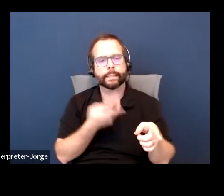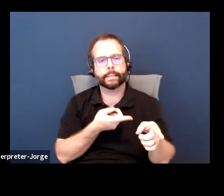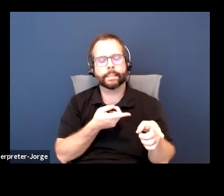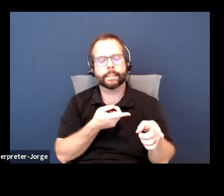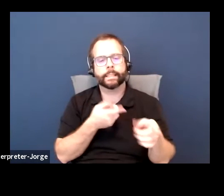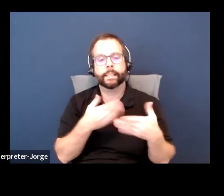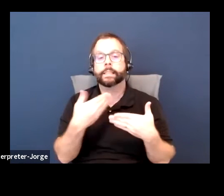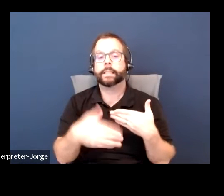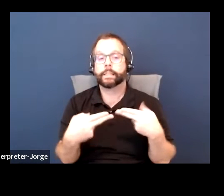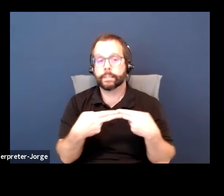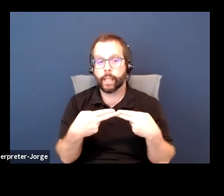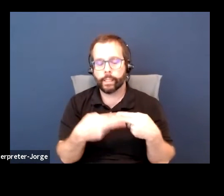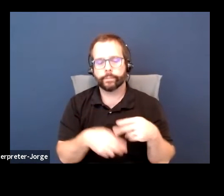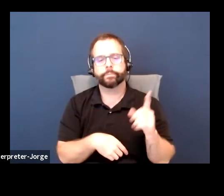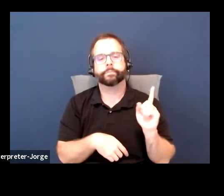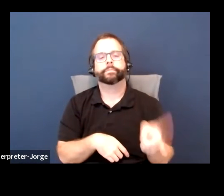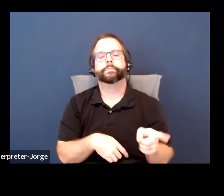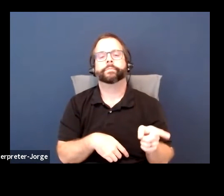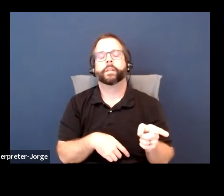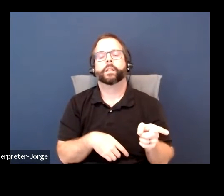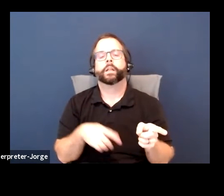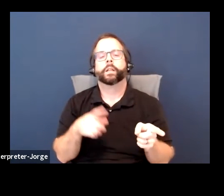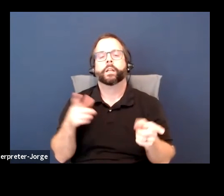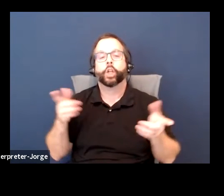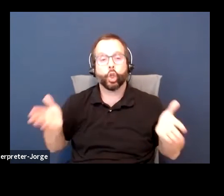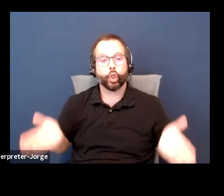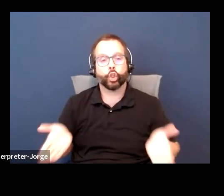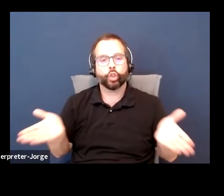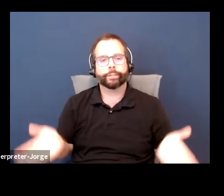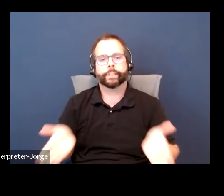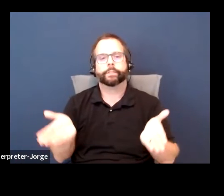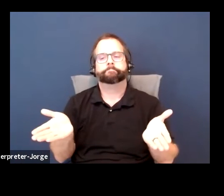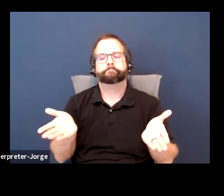next slide, which is encouraging